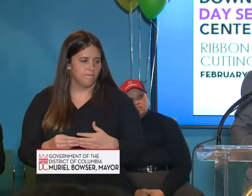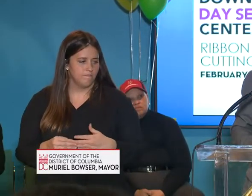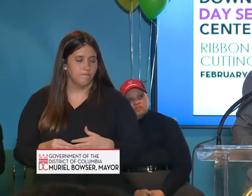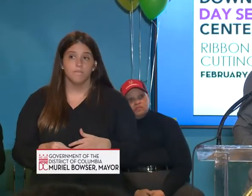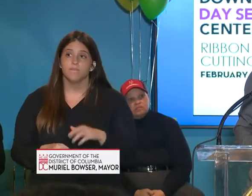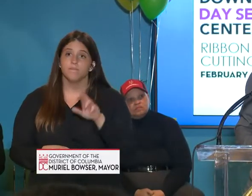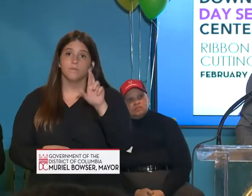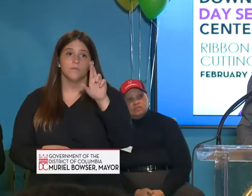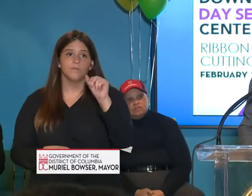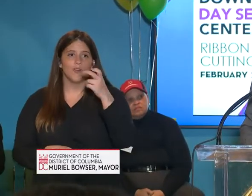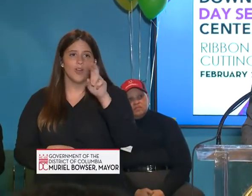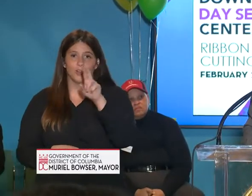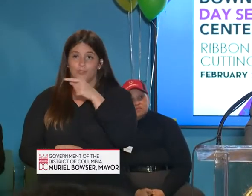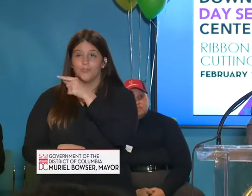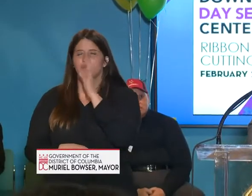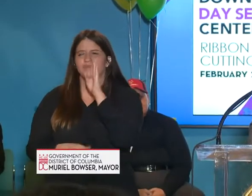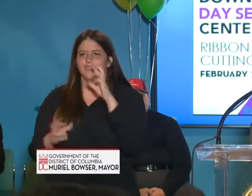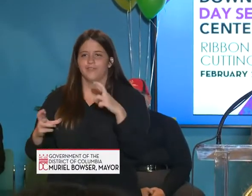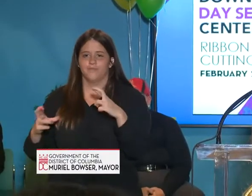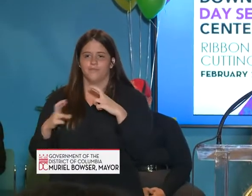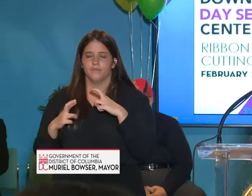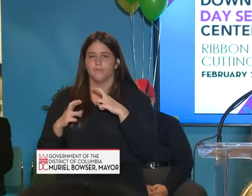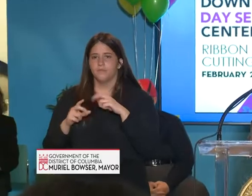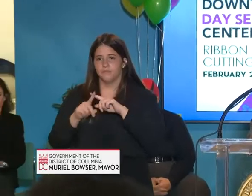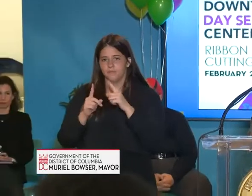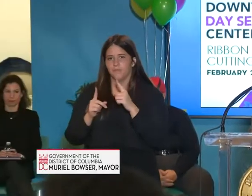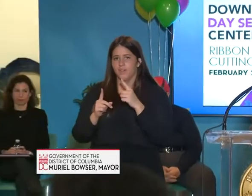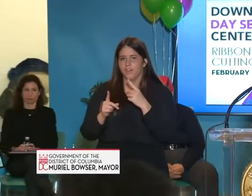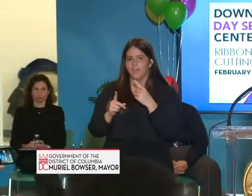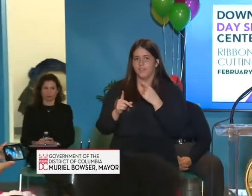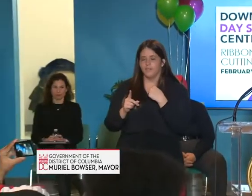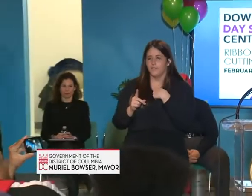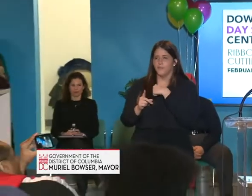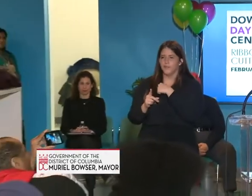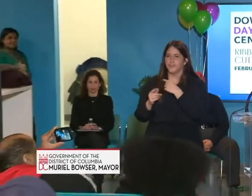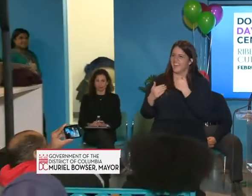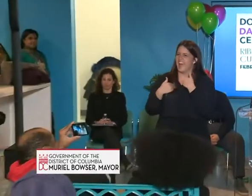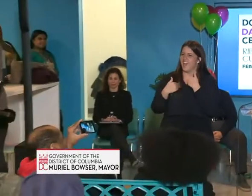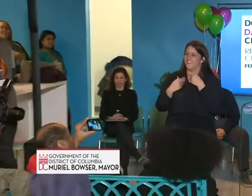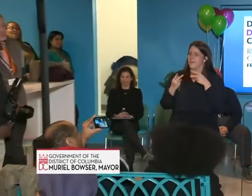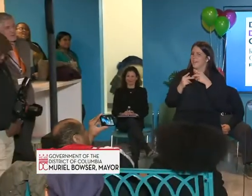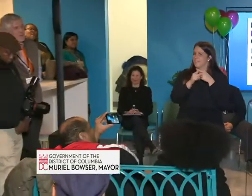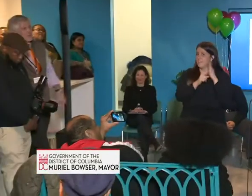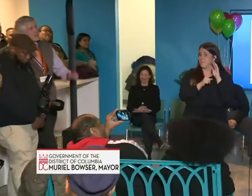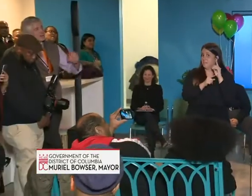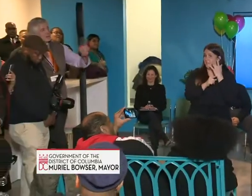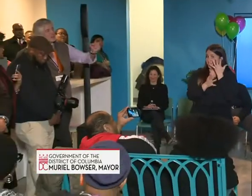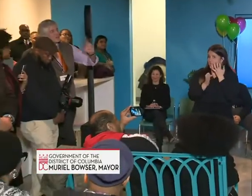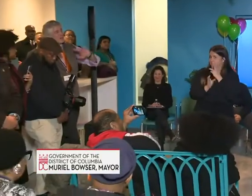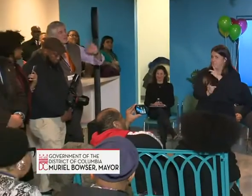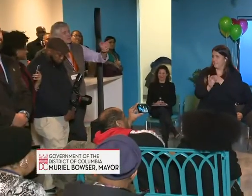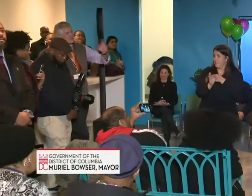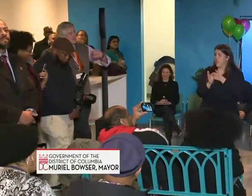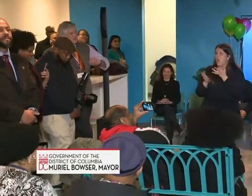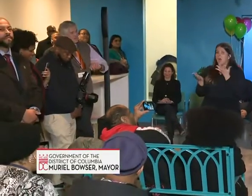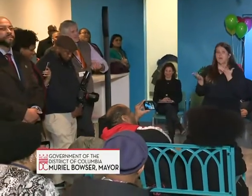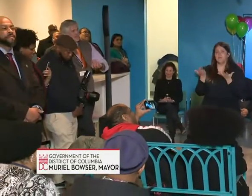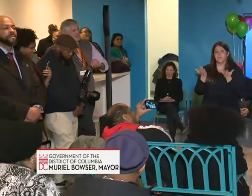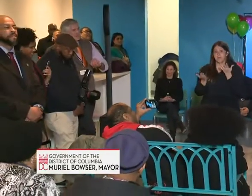And Roger is retiring, but Roger, we do have a place at the bid for you. Maybe we can switch